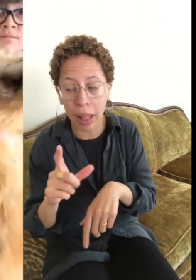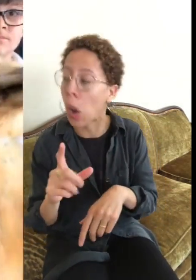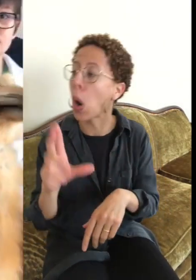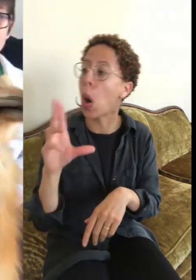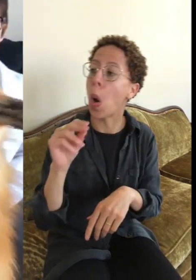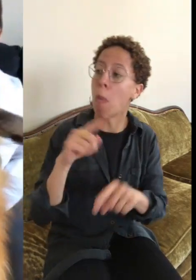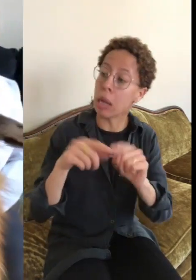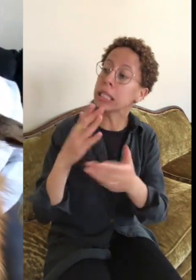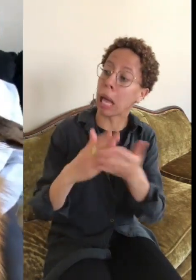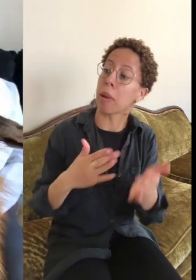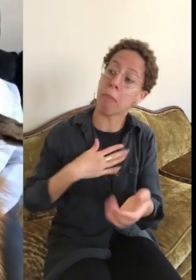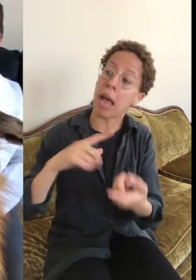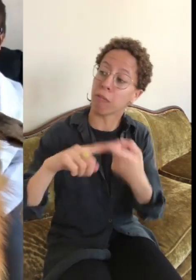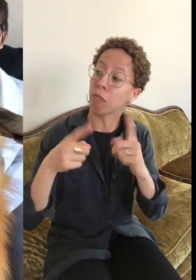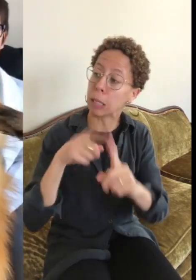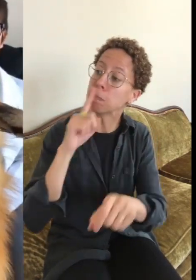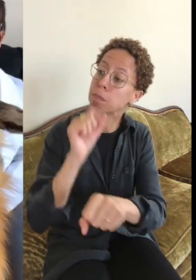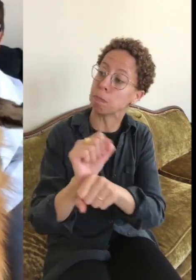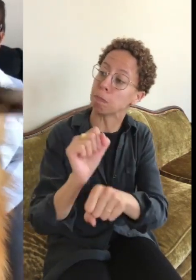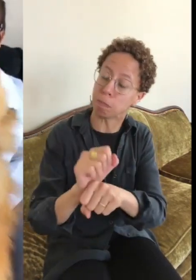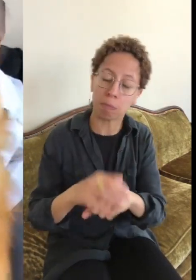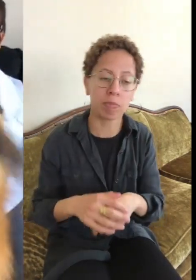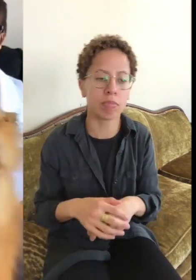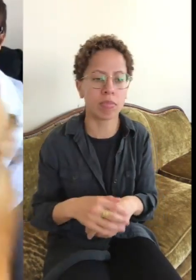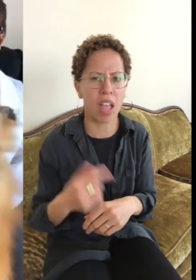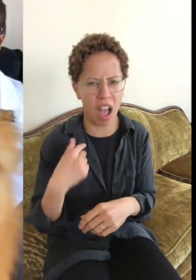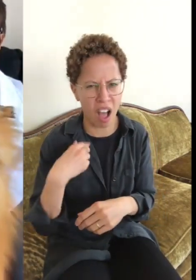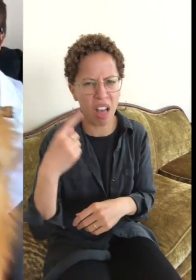I kind of think red fox does live in Churchill as well.